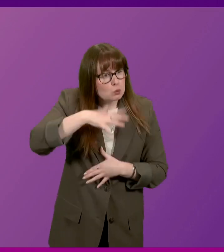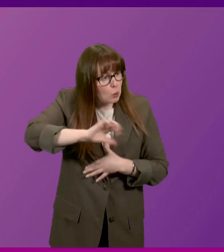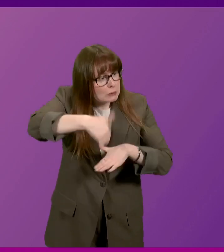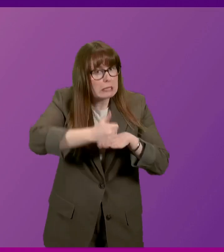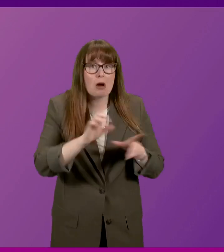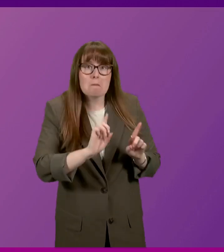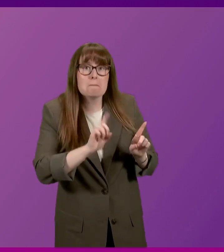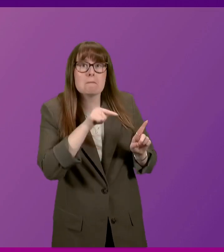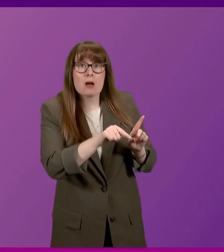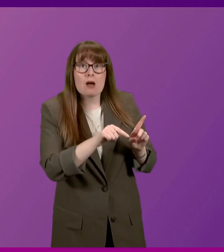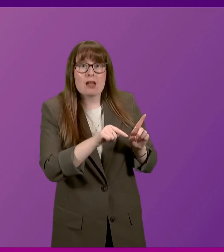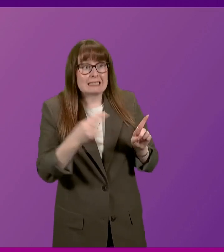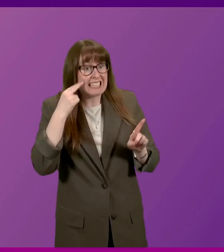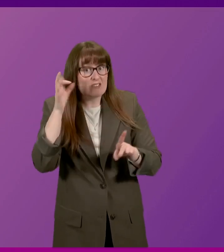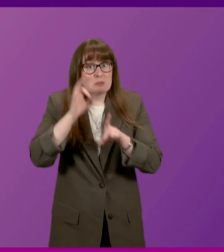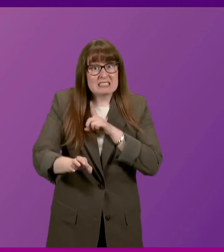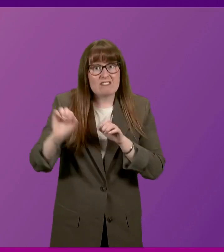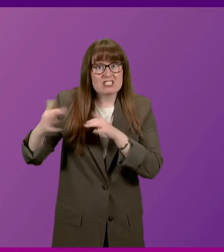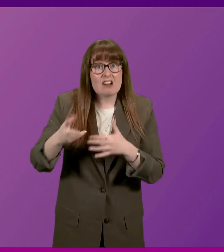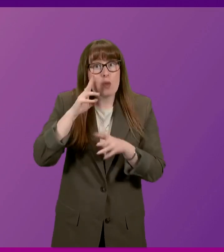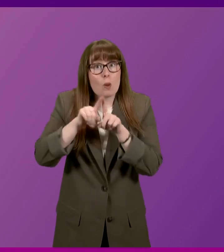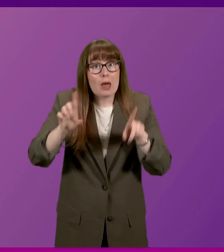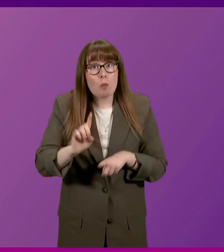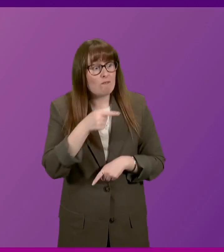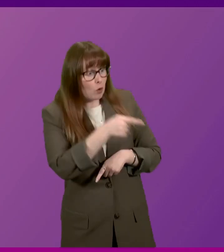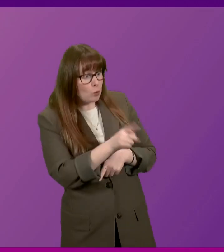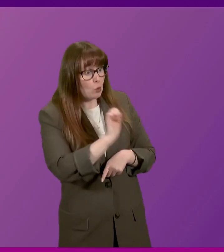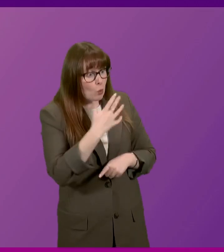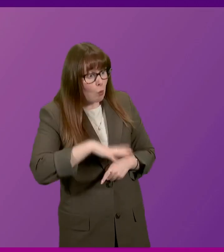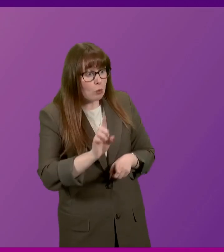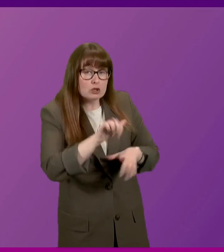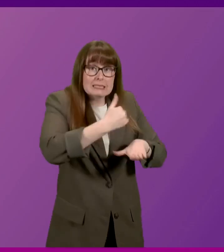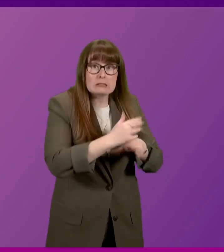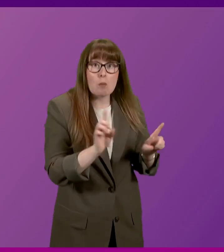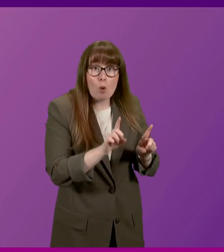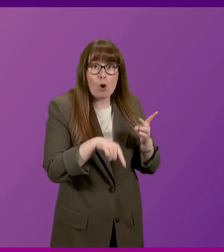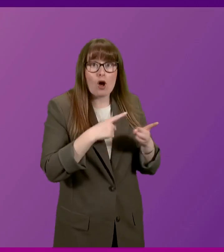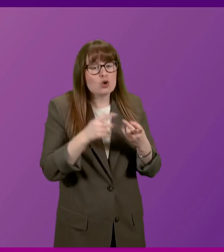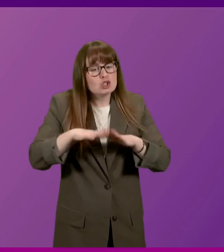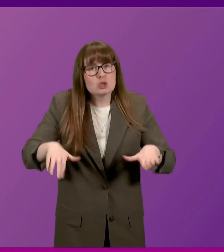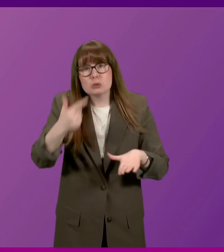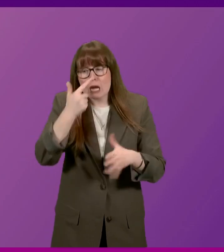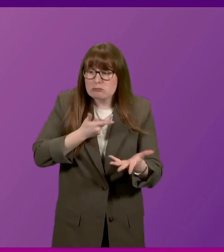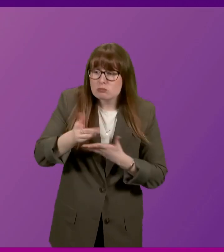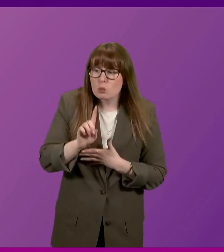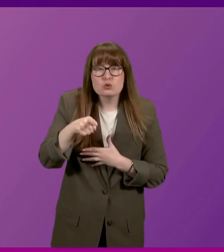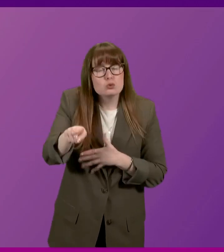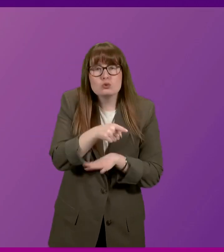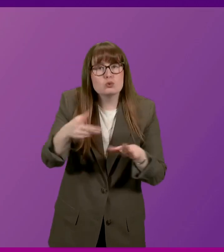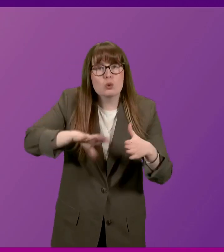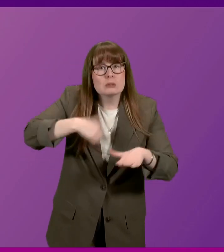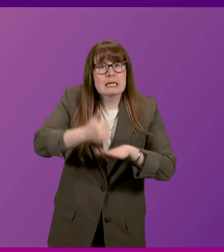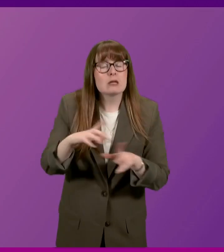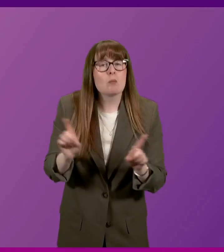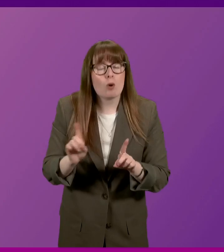today. So what would this deaf-specific service ideally look like? How can we reach women and children across Scotland? But yeah, we are